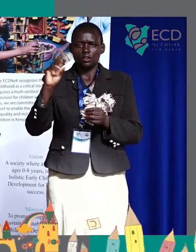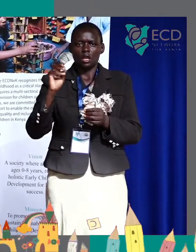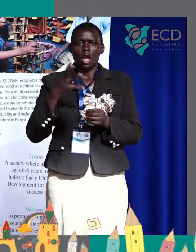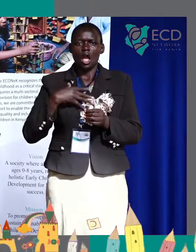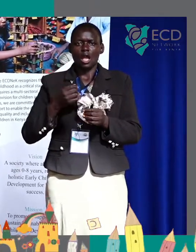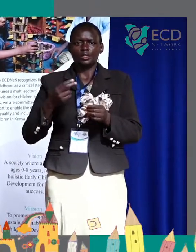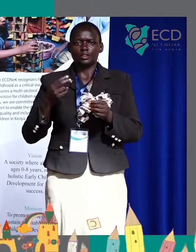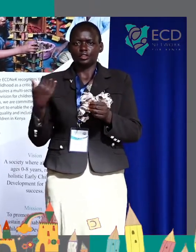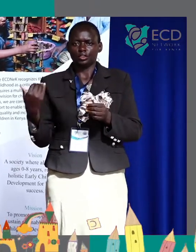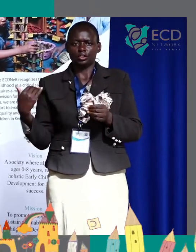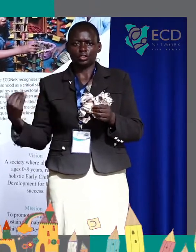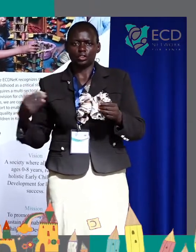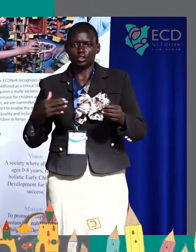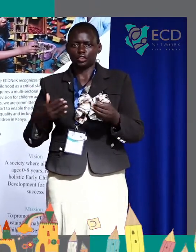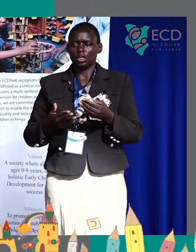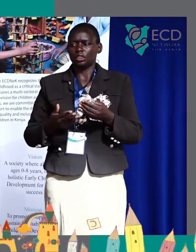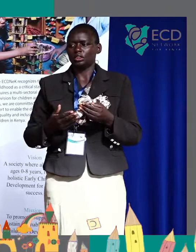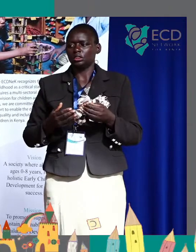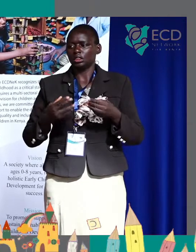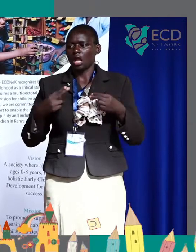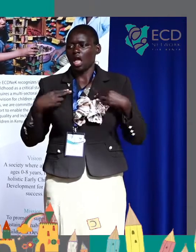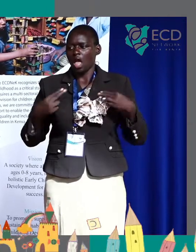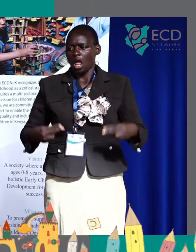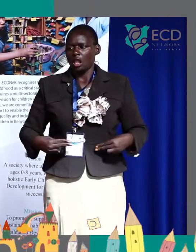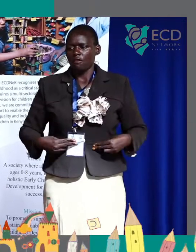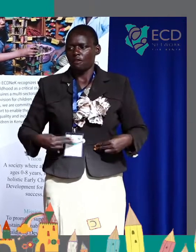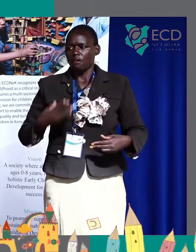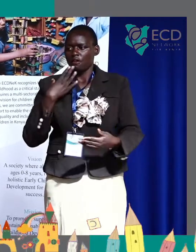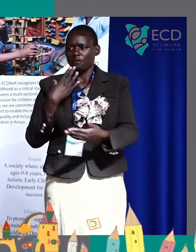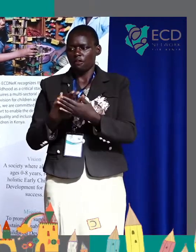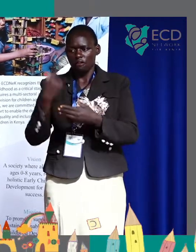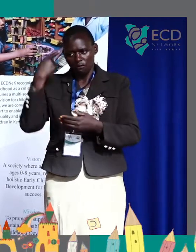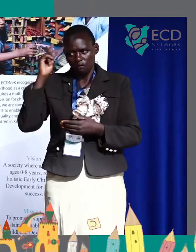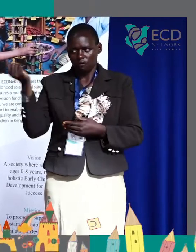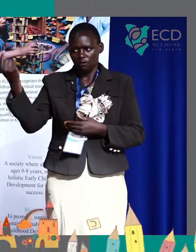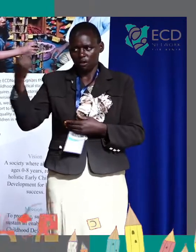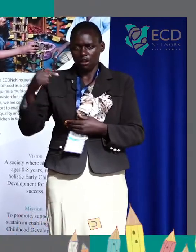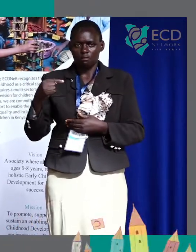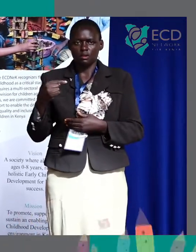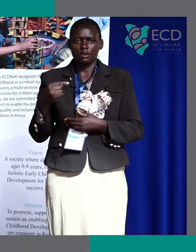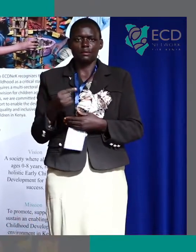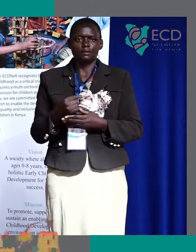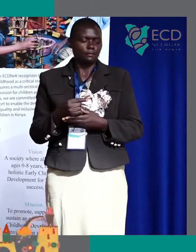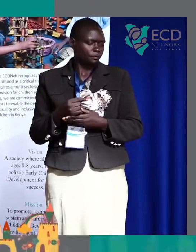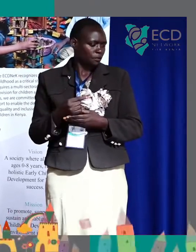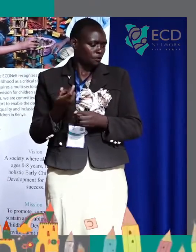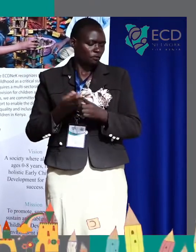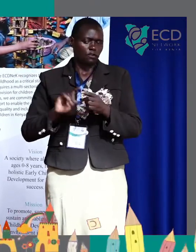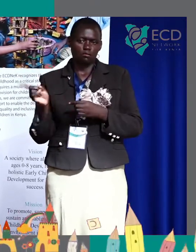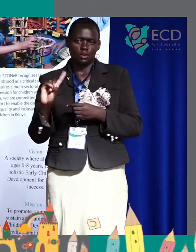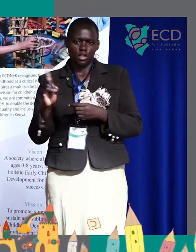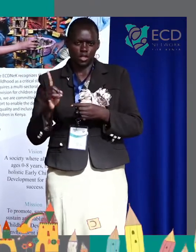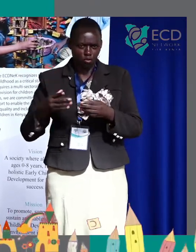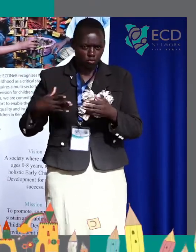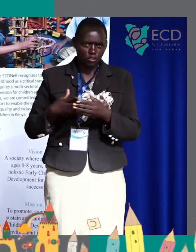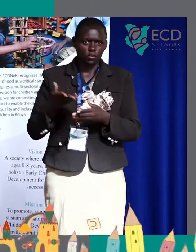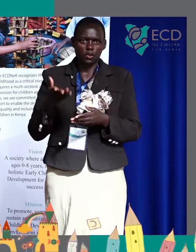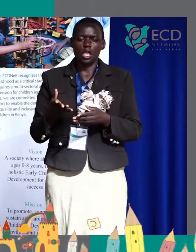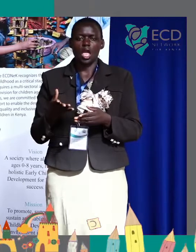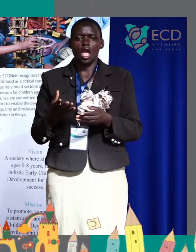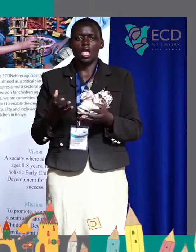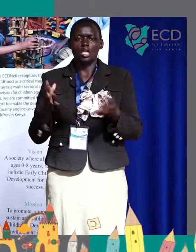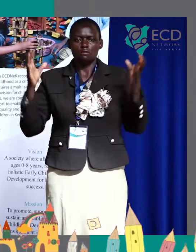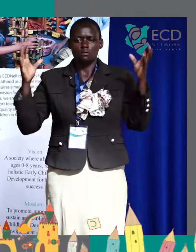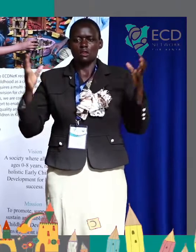health, Dr. Carol Monge. Karibu sana, Daktari. We appreciate your presence. Asante, traveling from Nairobi to be here is a big thing for us.